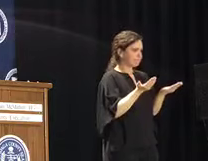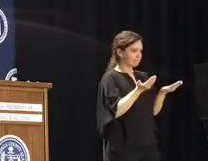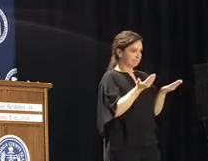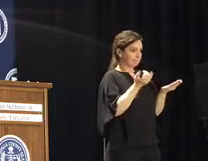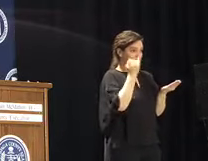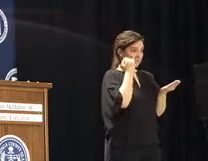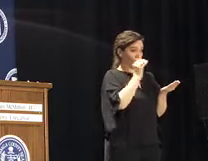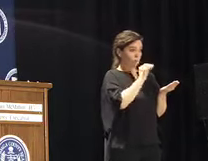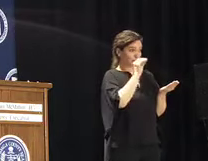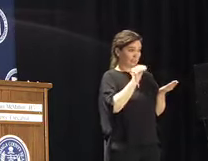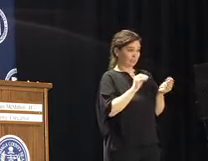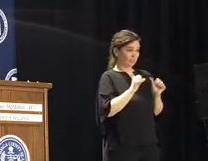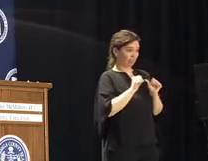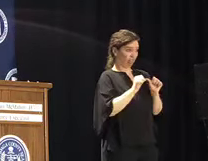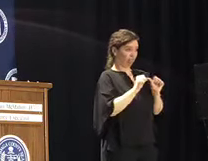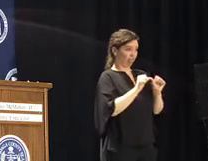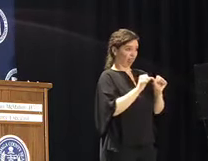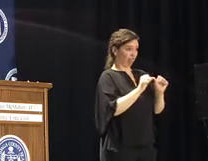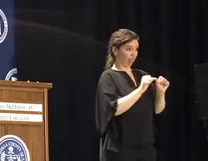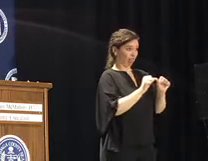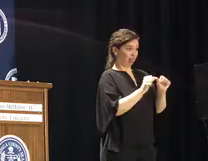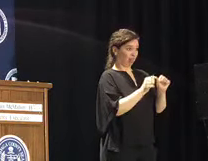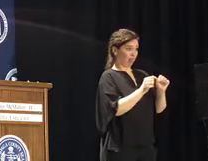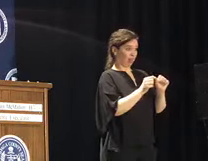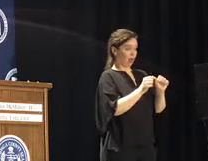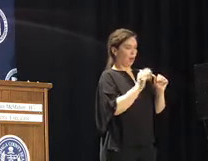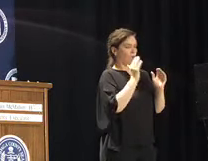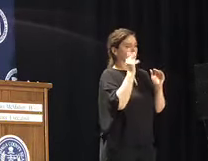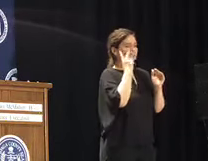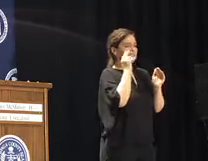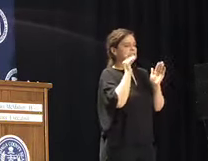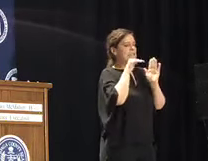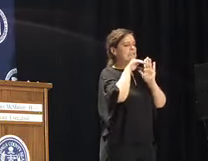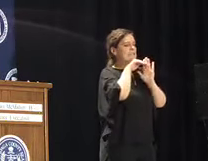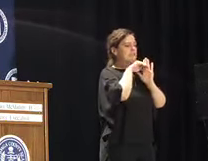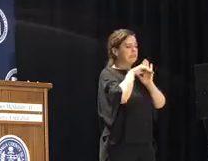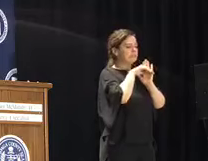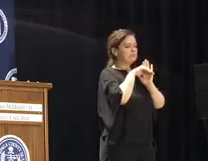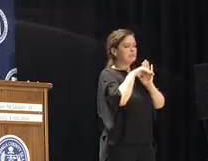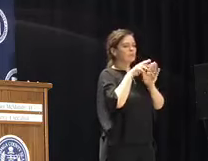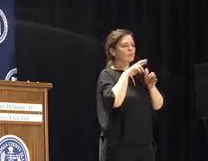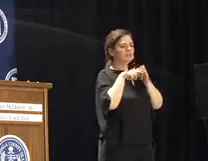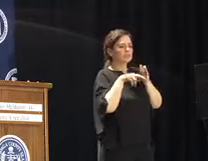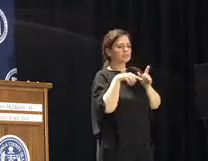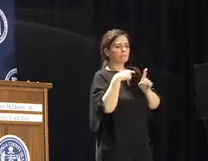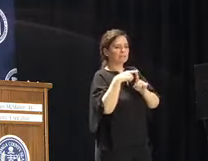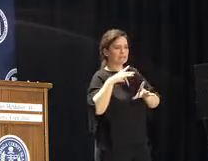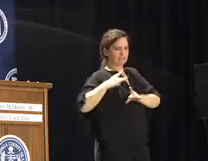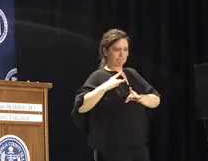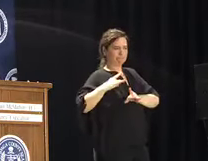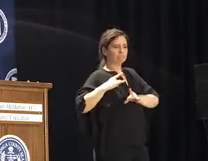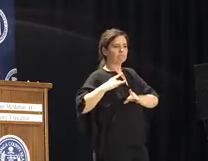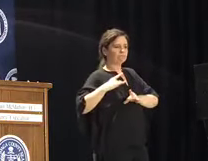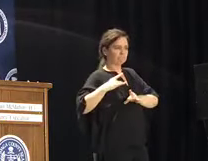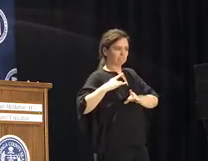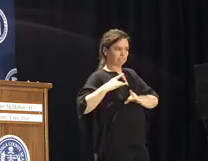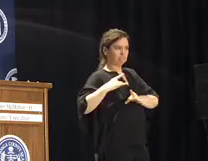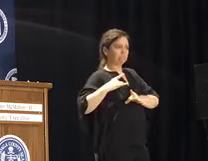you start to see smaller numbers of cases, which allows our health department to go investigate those quicker, quarantine